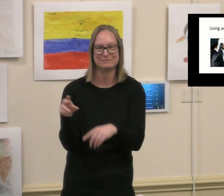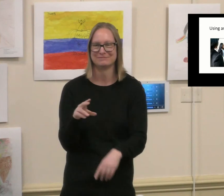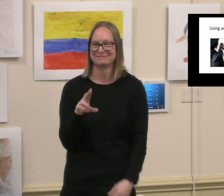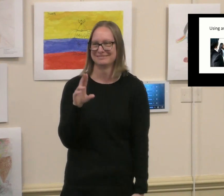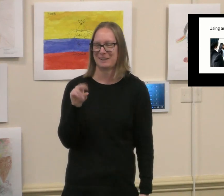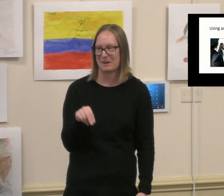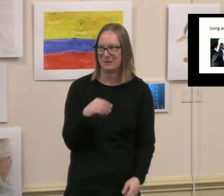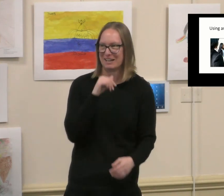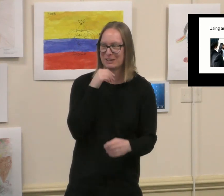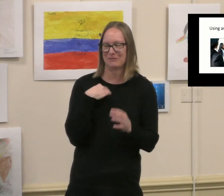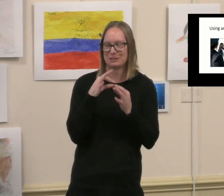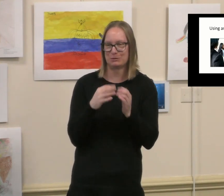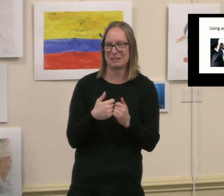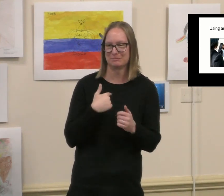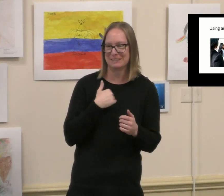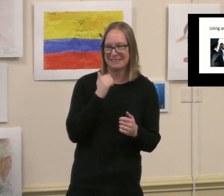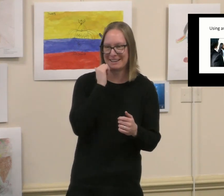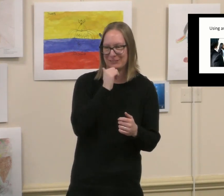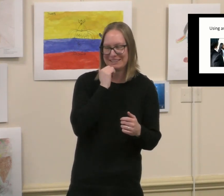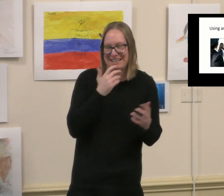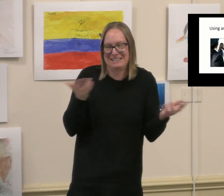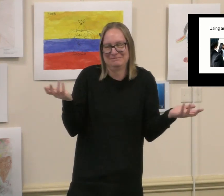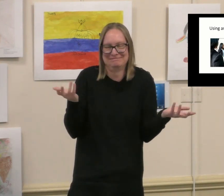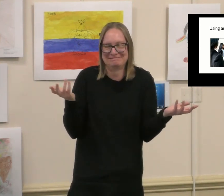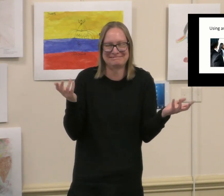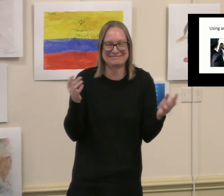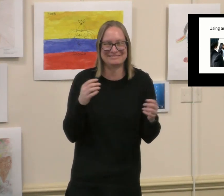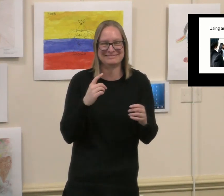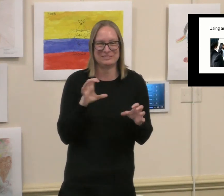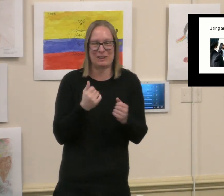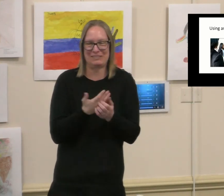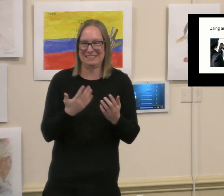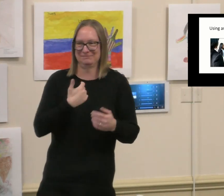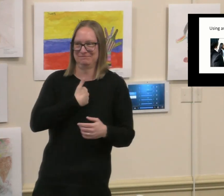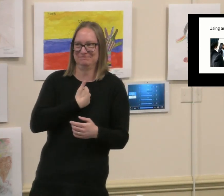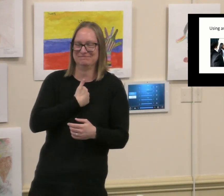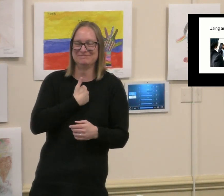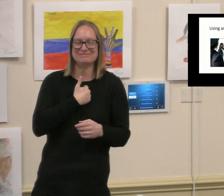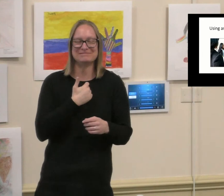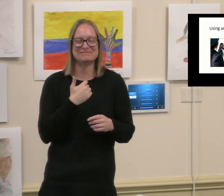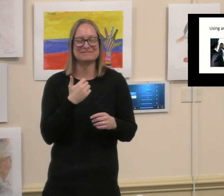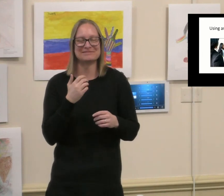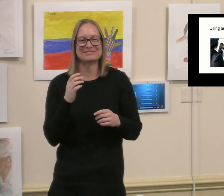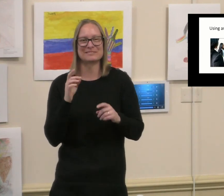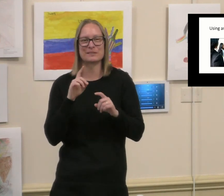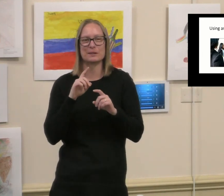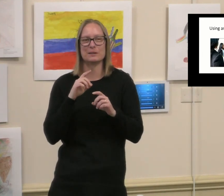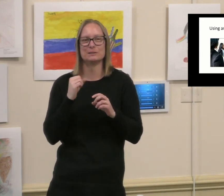the store, things like that? No, I don't have a personal interpreter every day. I do everything independently.